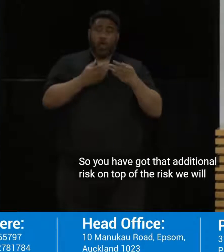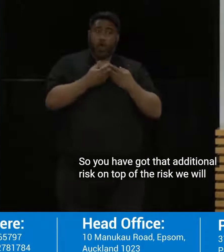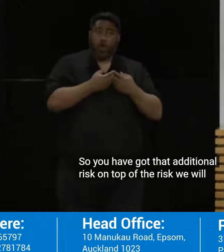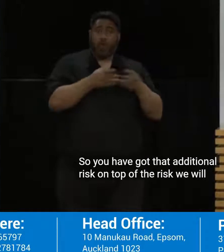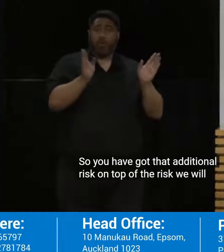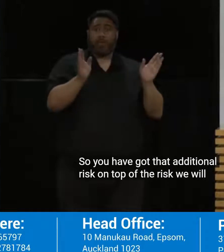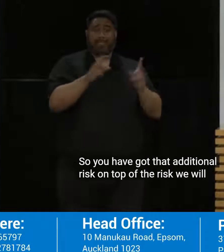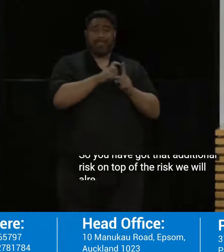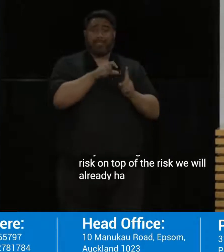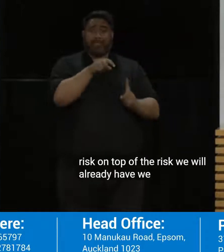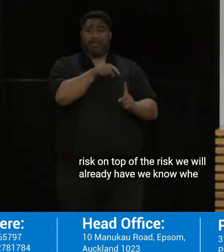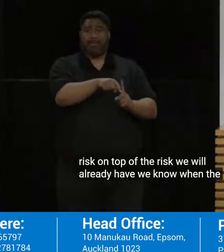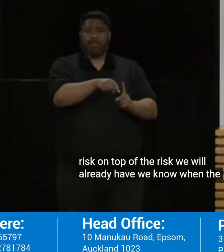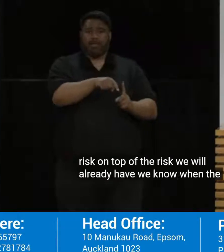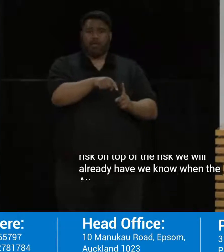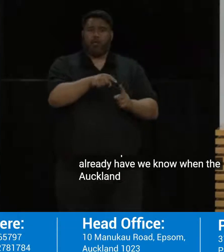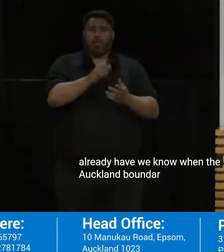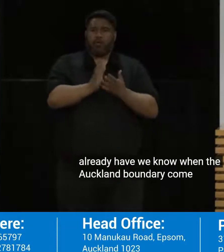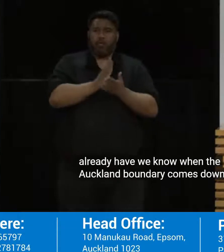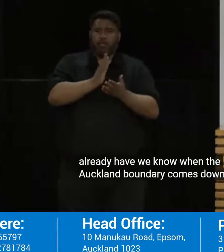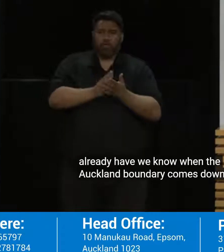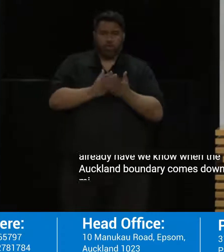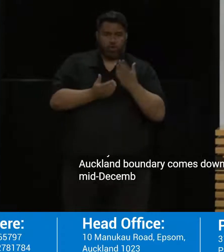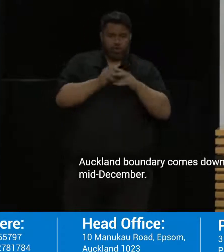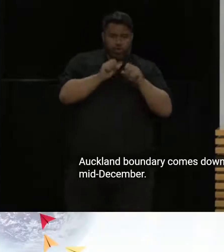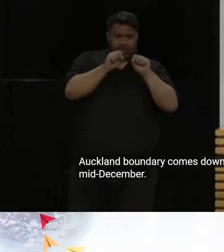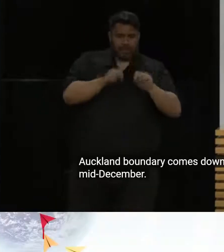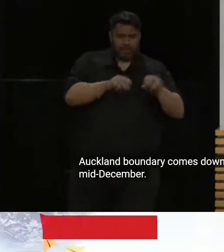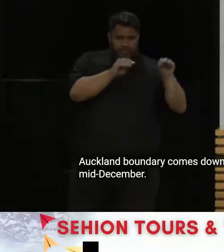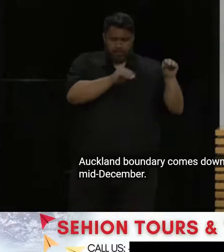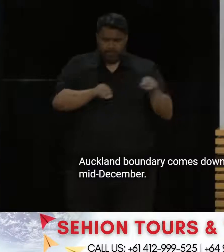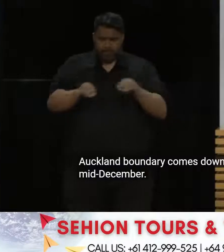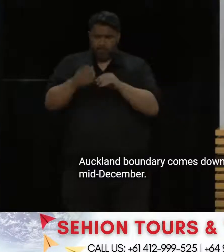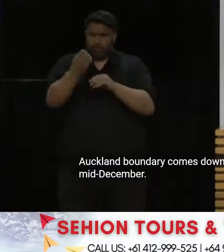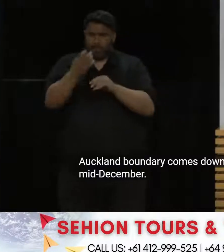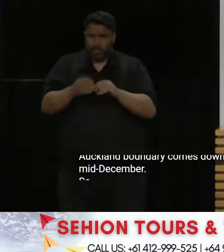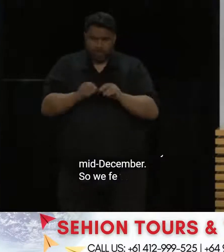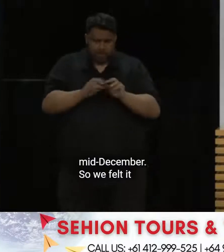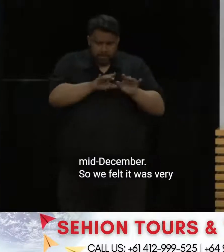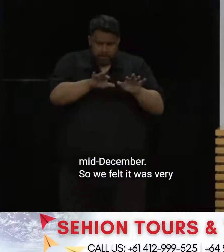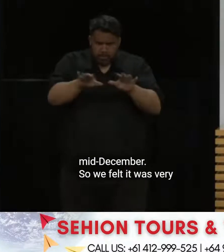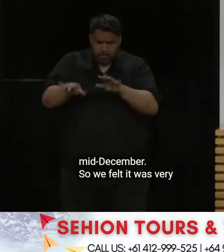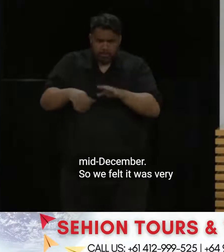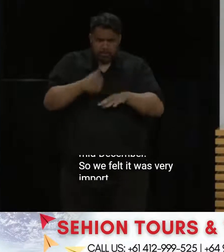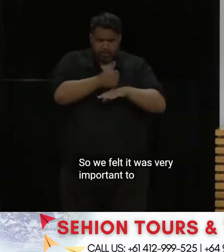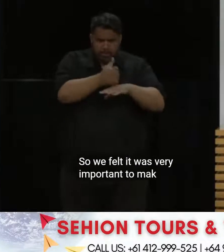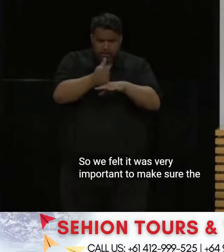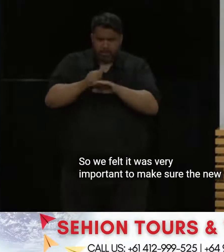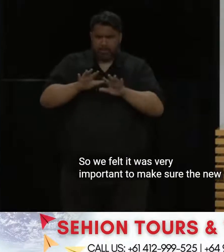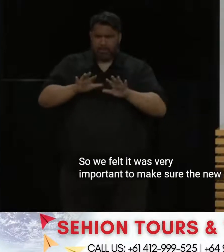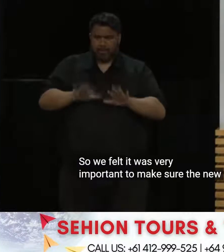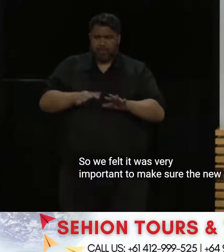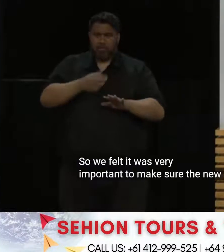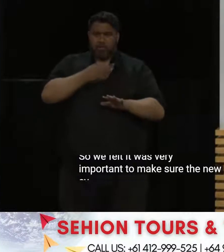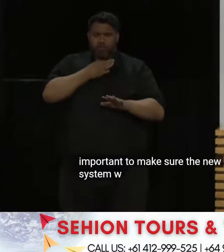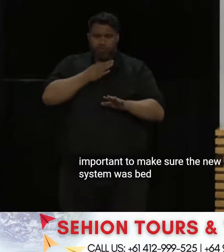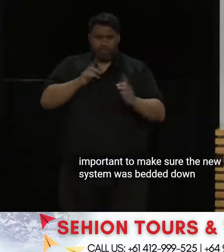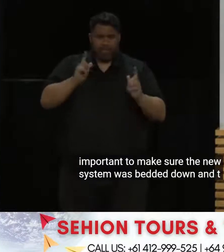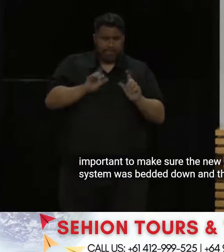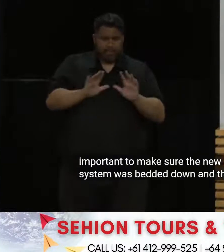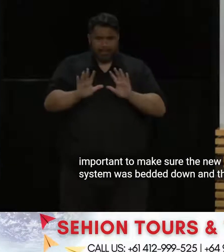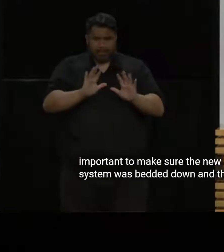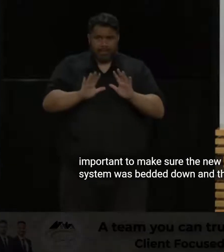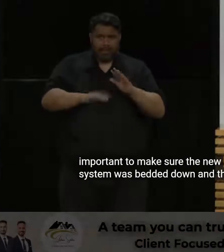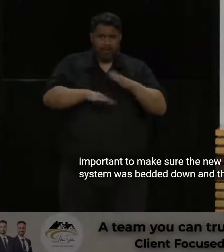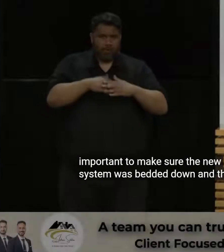was very important to make sure the new system was bedded in, and that the risk, particularly the increased risk of people being able to travel outside of Auckland, even those who are